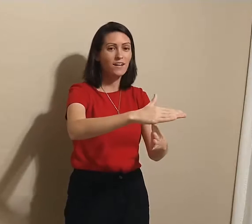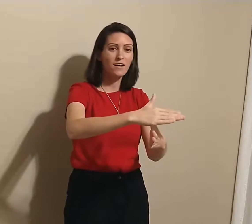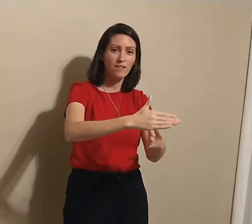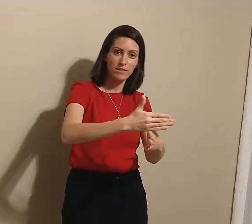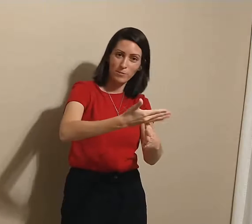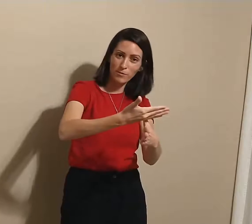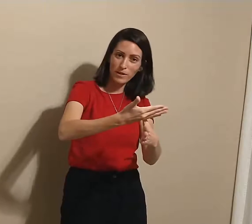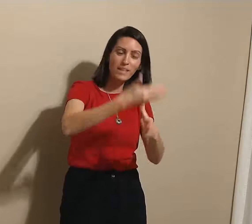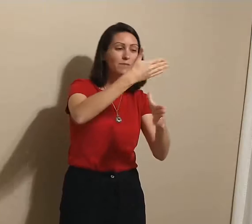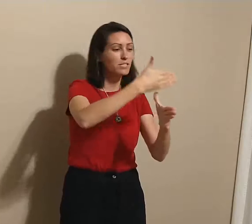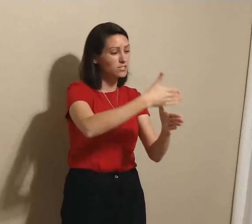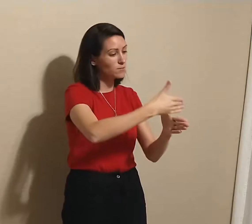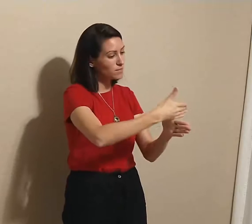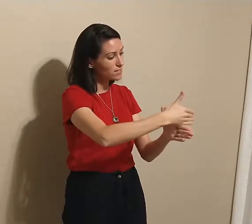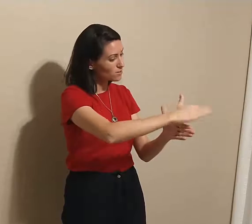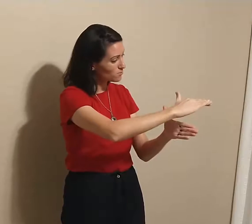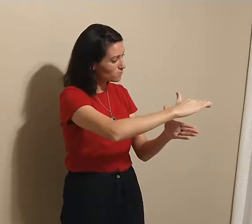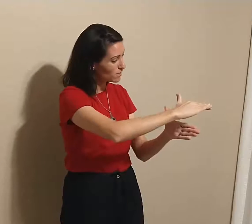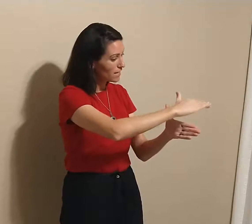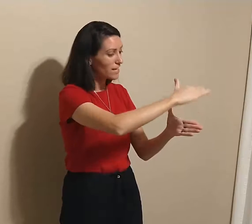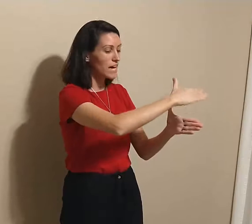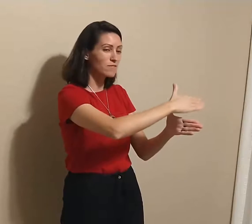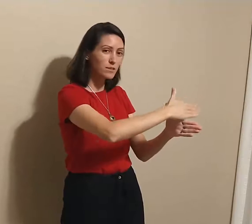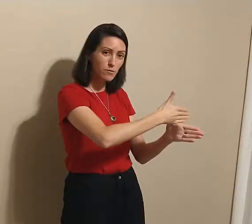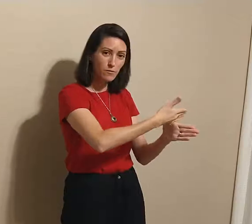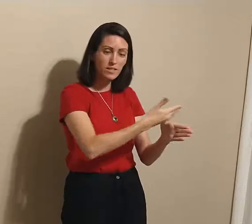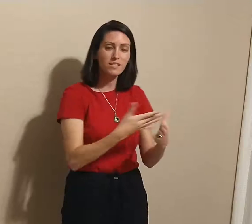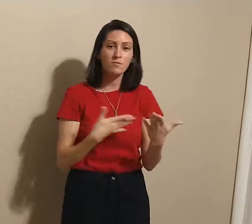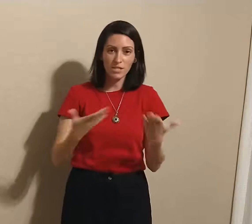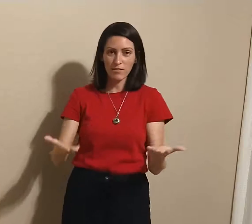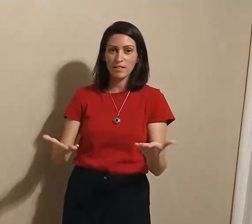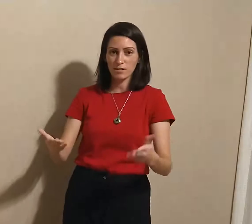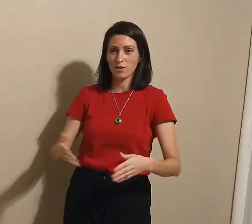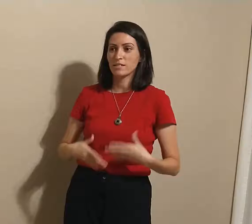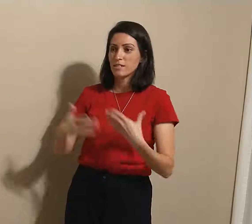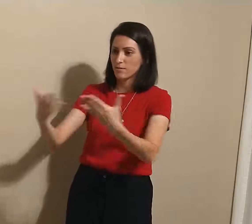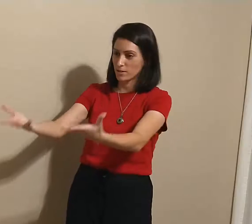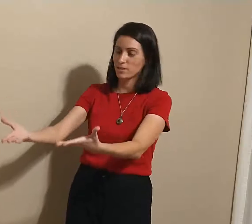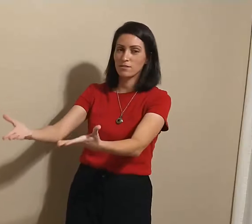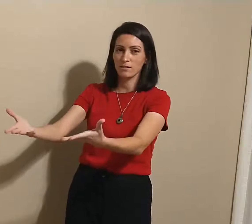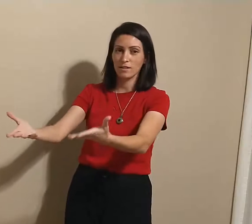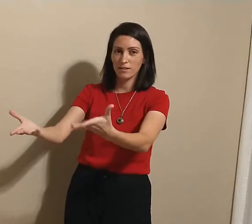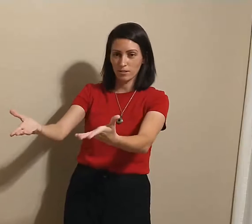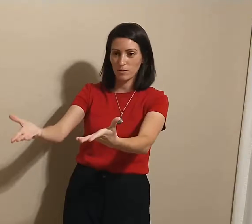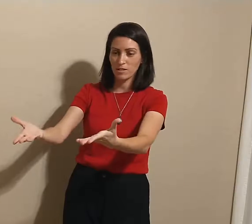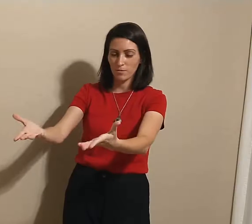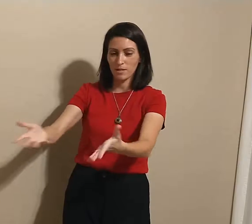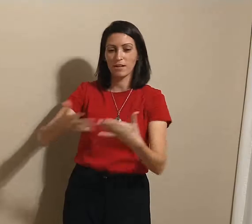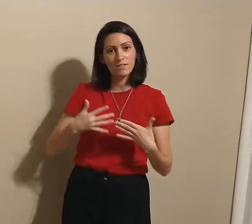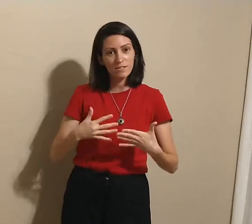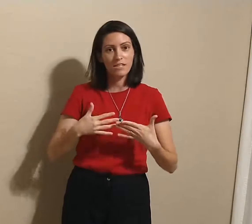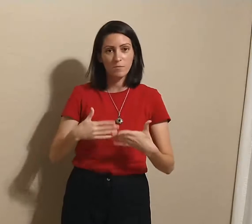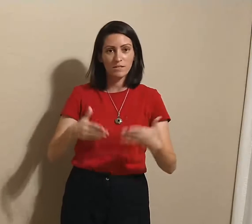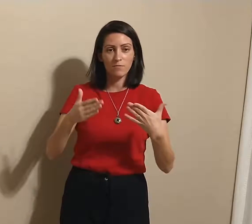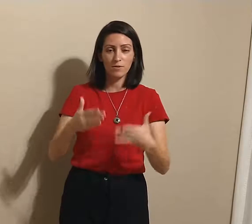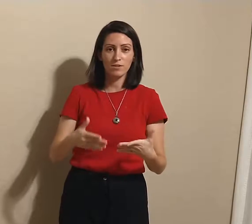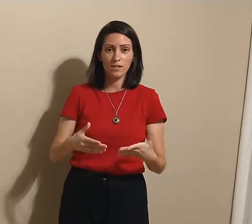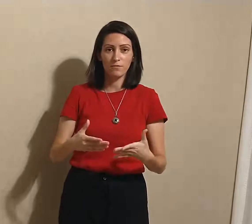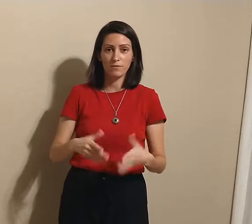I'll have a little bit for me, and let me share some with you, and have a little bit for me, because that's what sharing is, right? It's giving a little bit to somebody else and keeping some for yourself. If